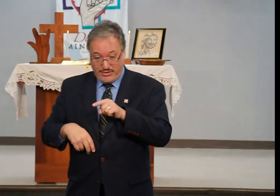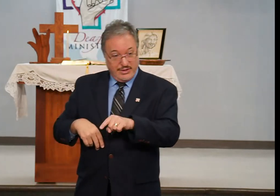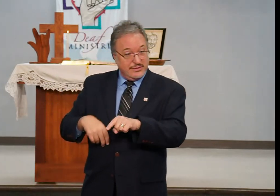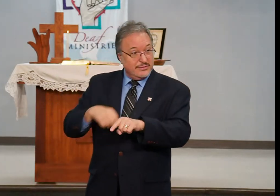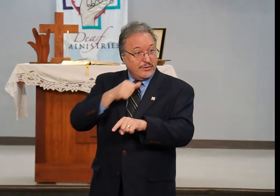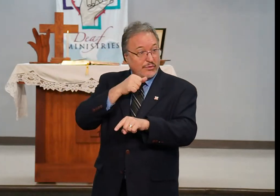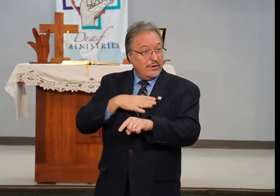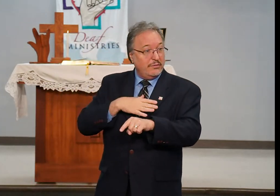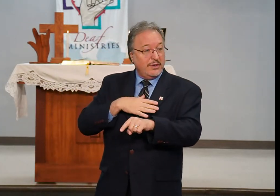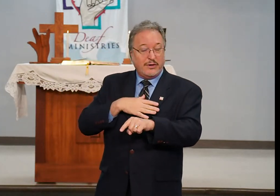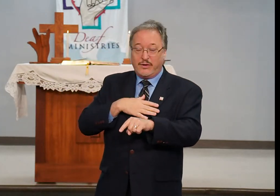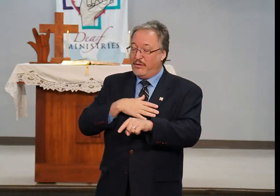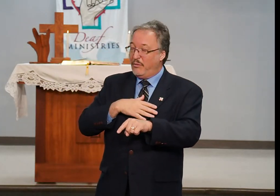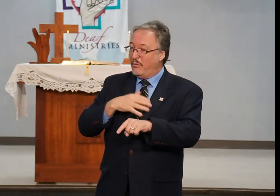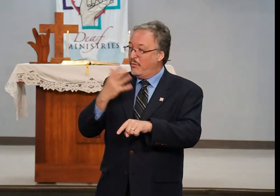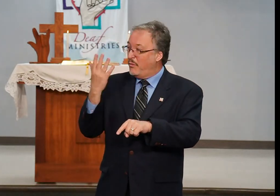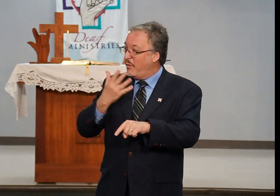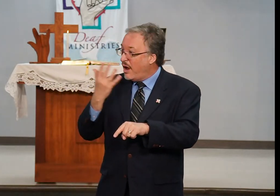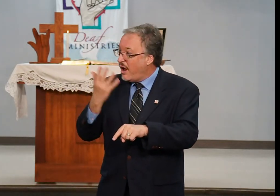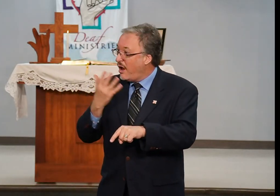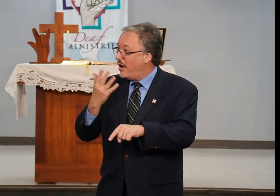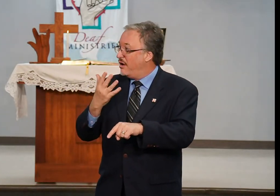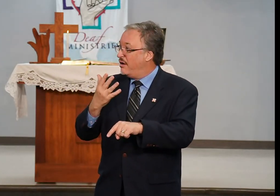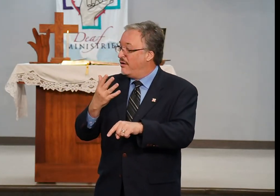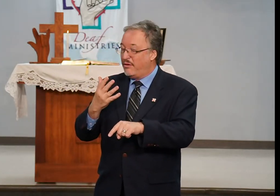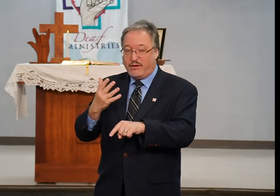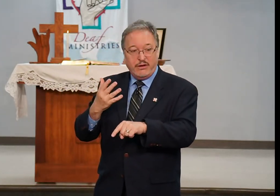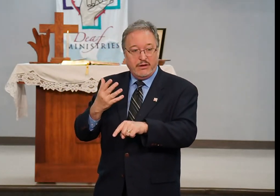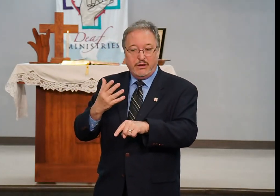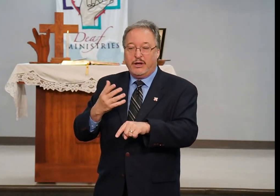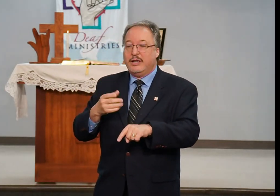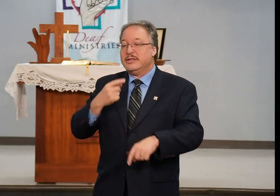show me the same grace and welcome?